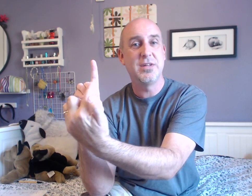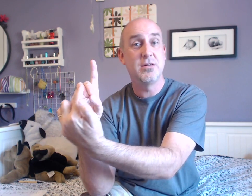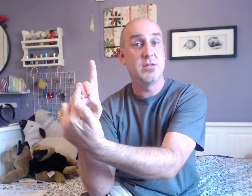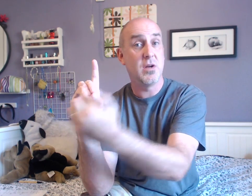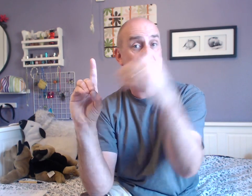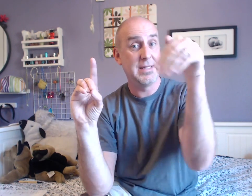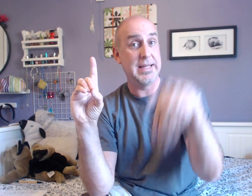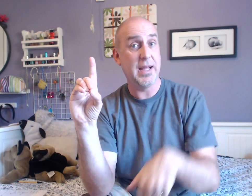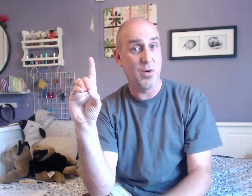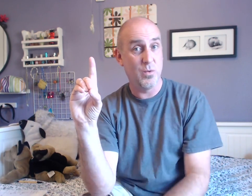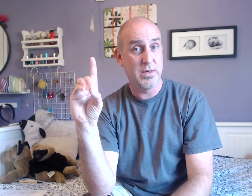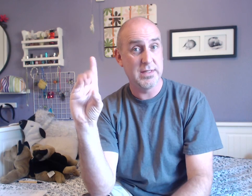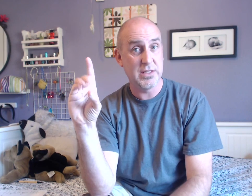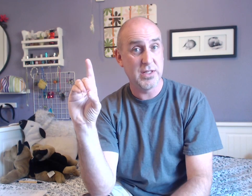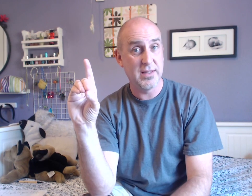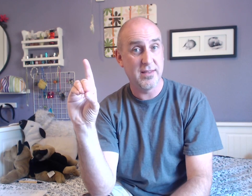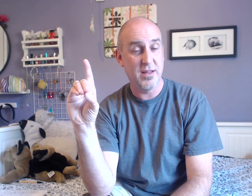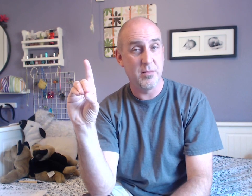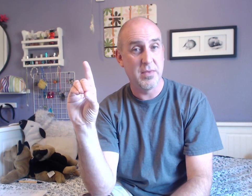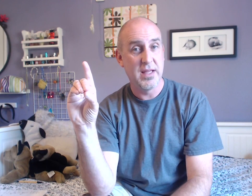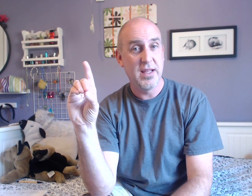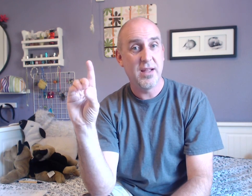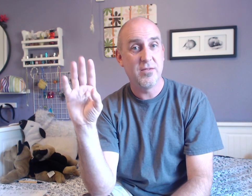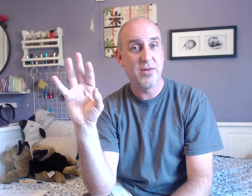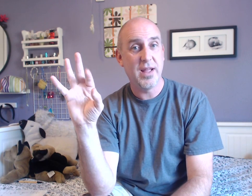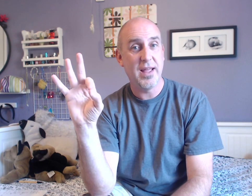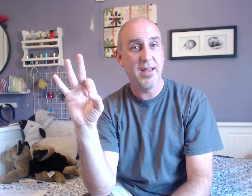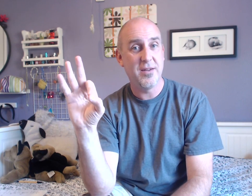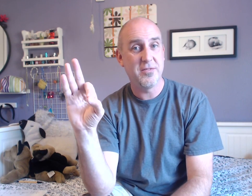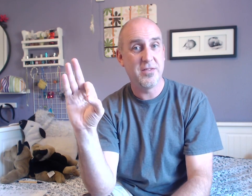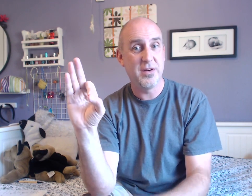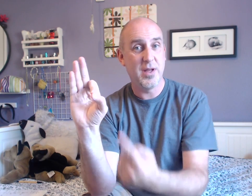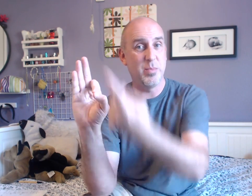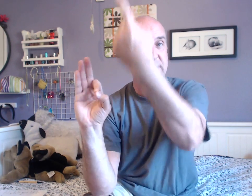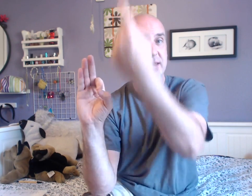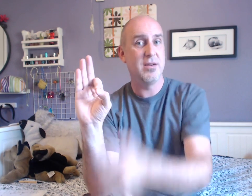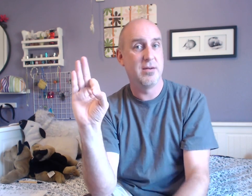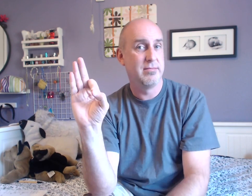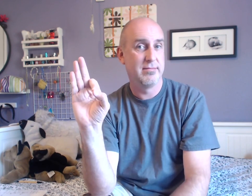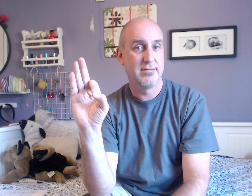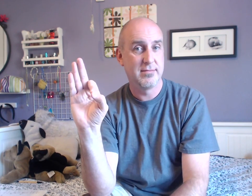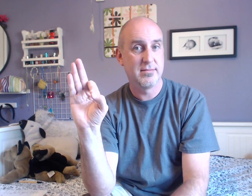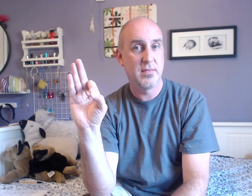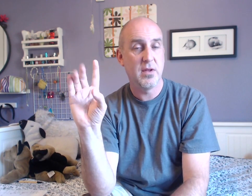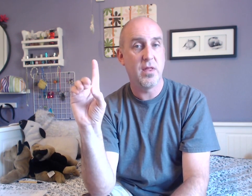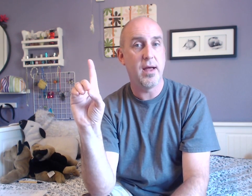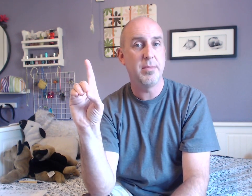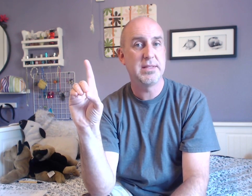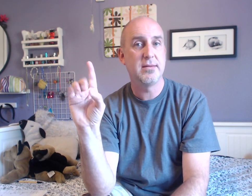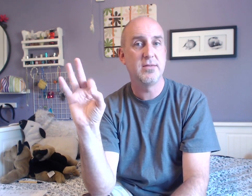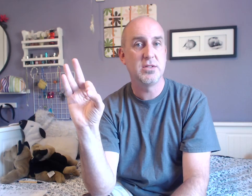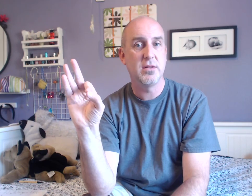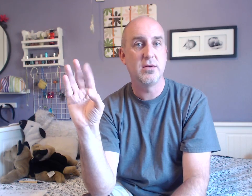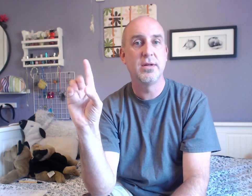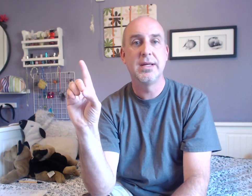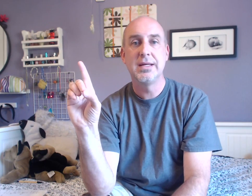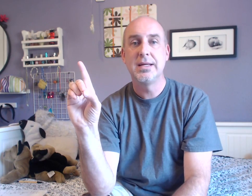fingers are down, touching the thumb, and for F, they're up in the air. They're the opposite of each other.